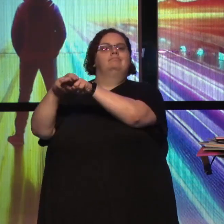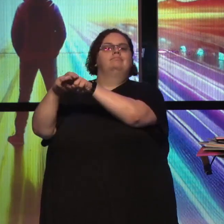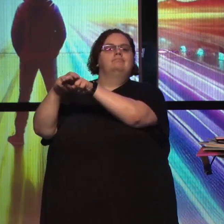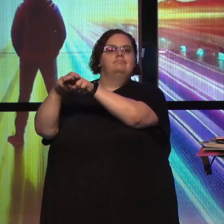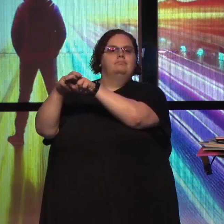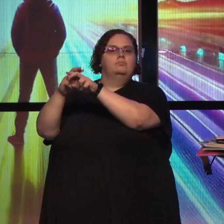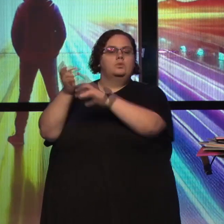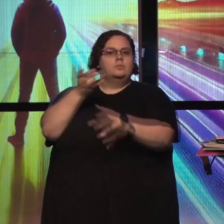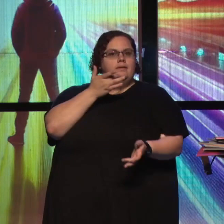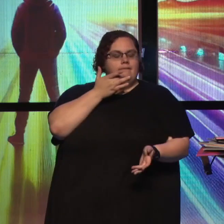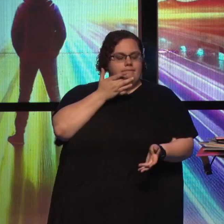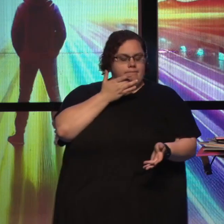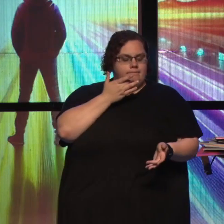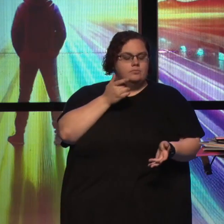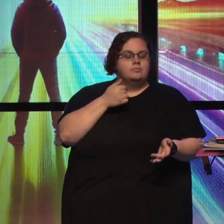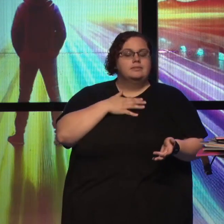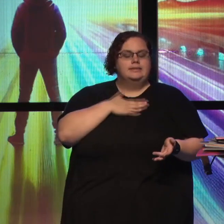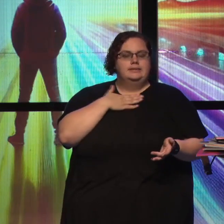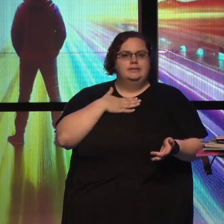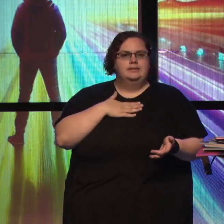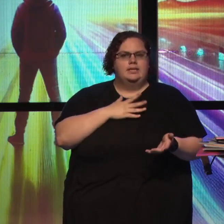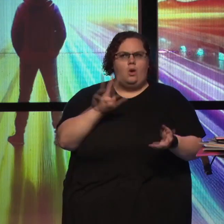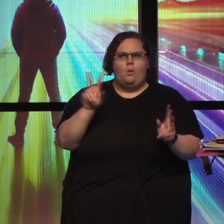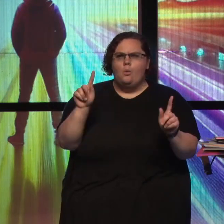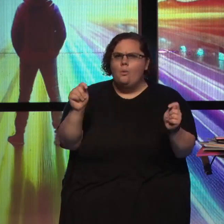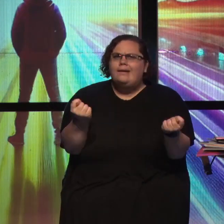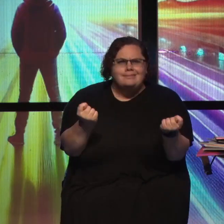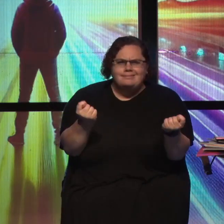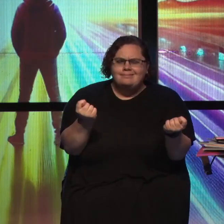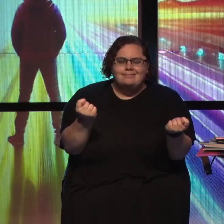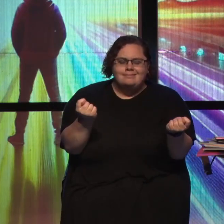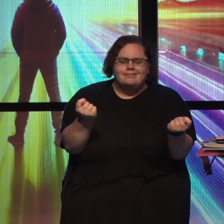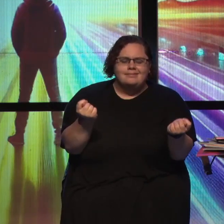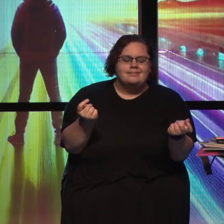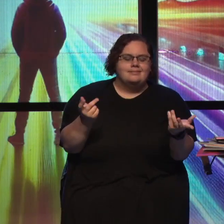favor and say, what?